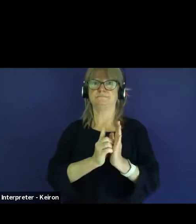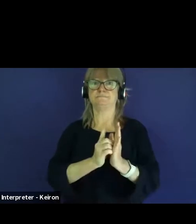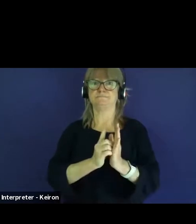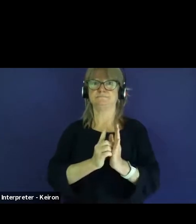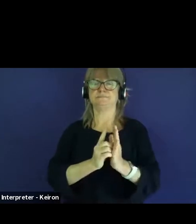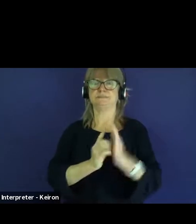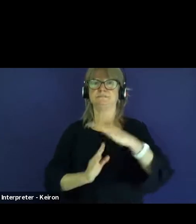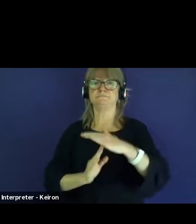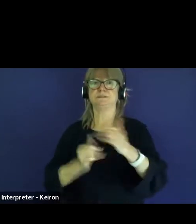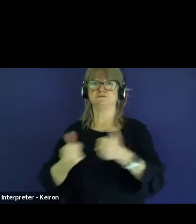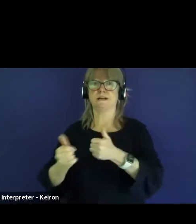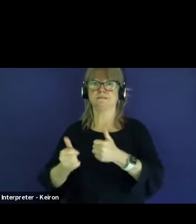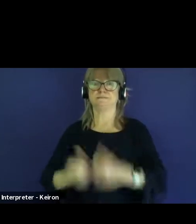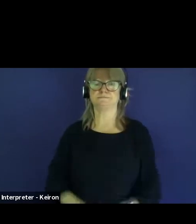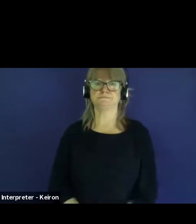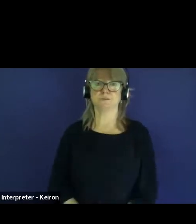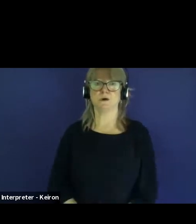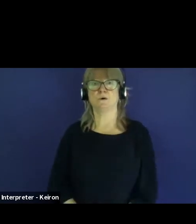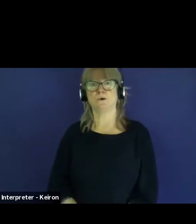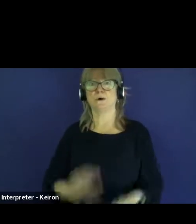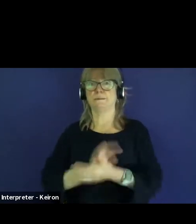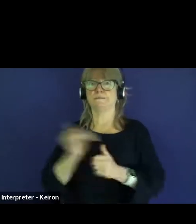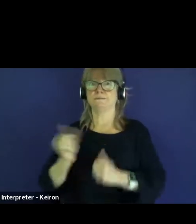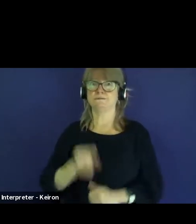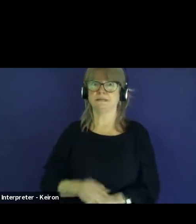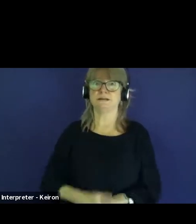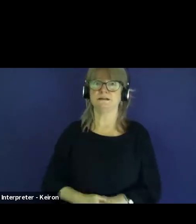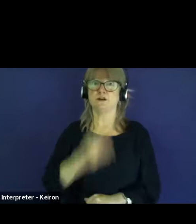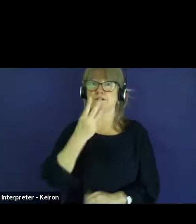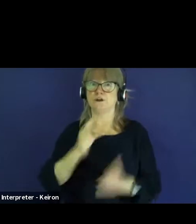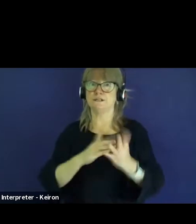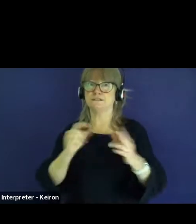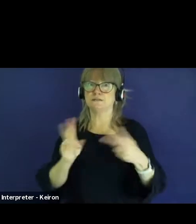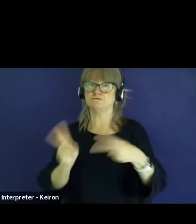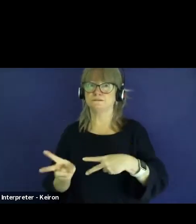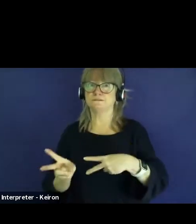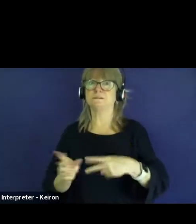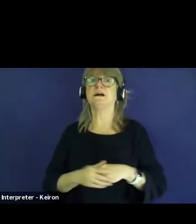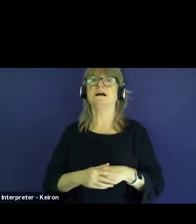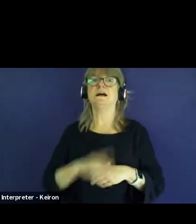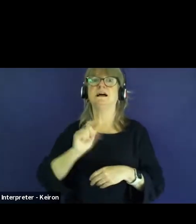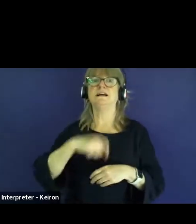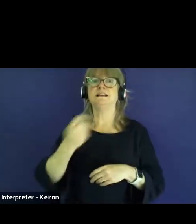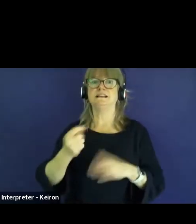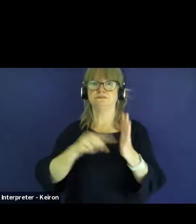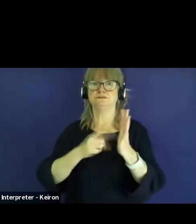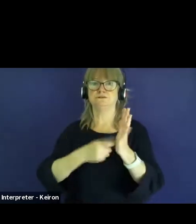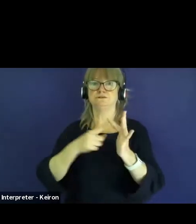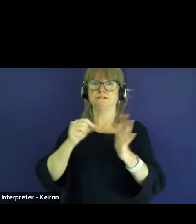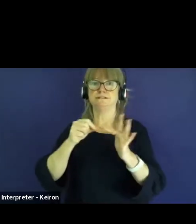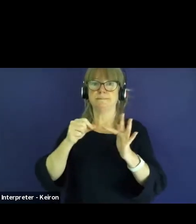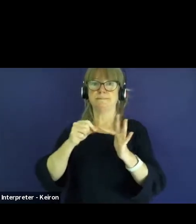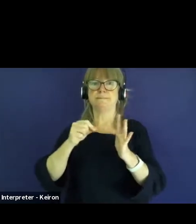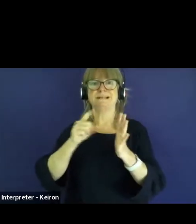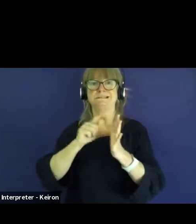Great work, everyone. Glad that's over. 30 seconds rest here. Then we're going into our tricep dips, targeting